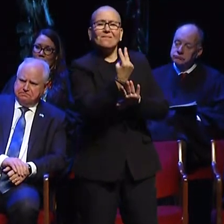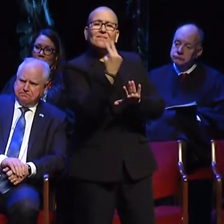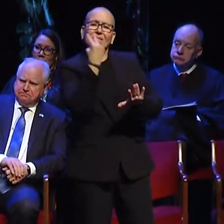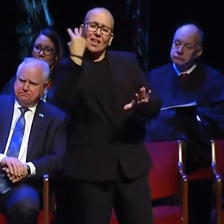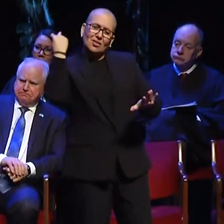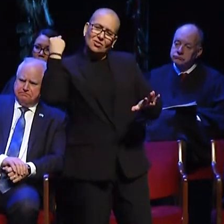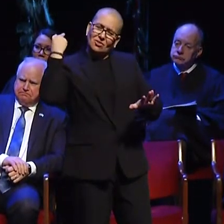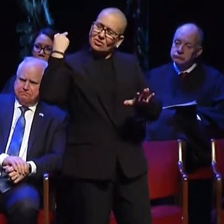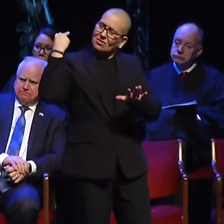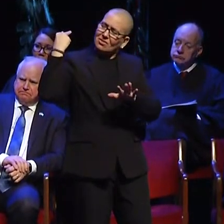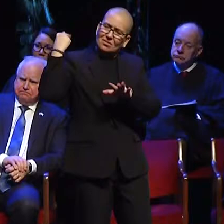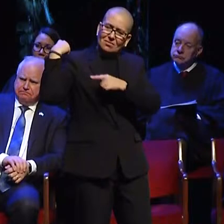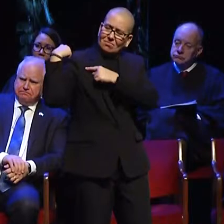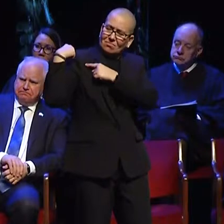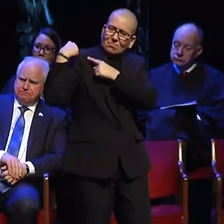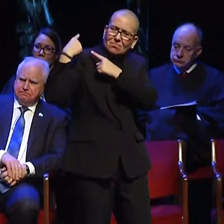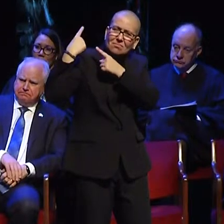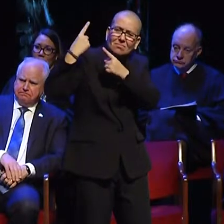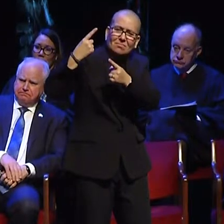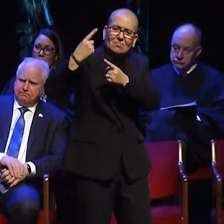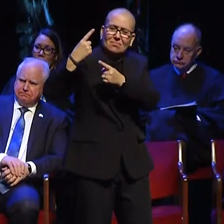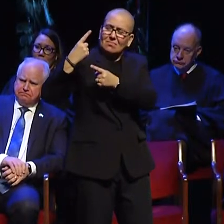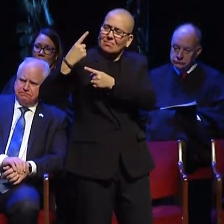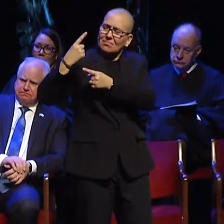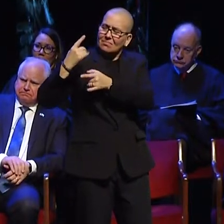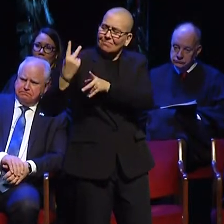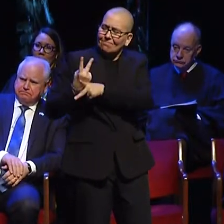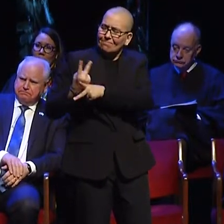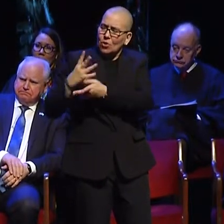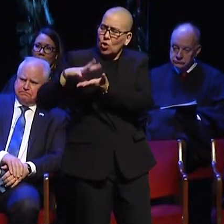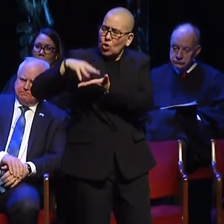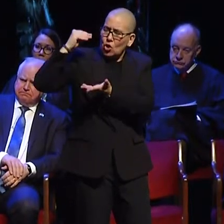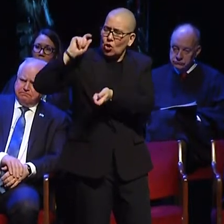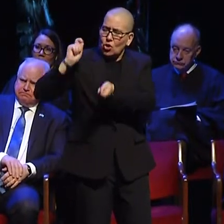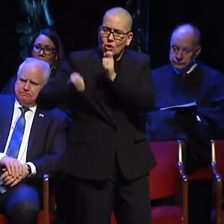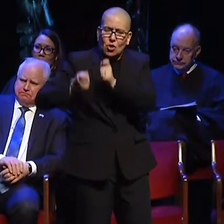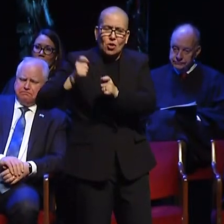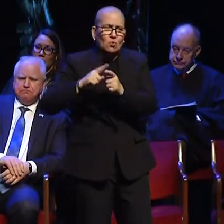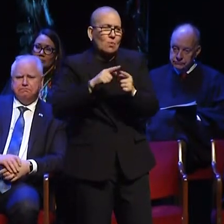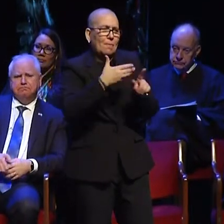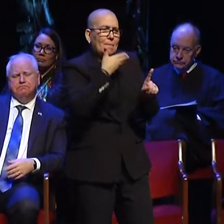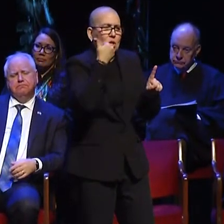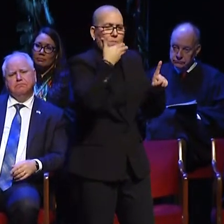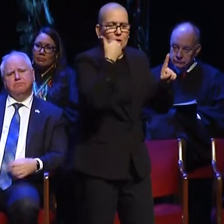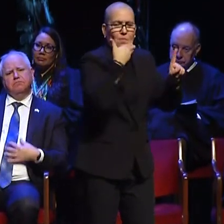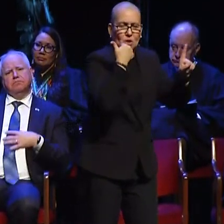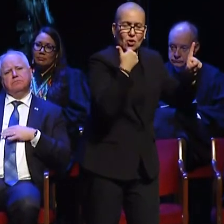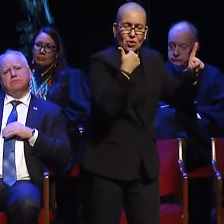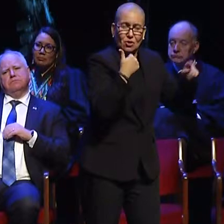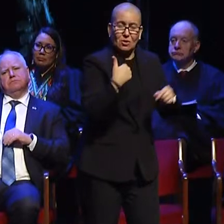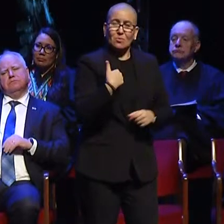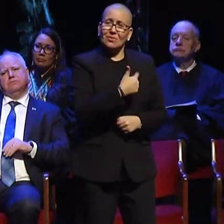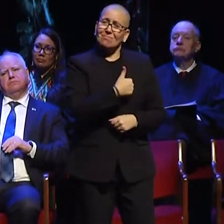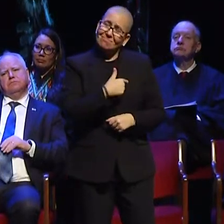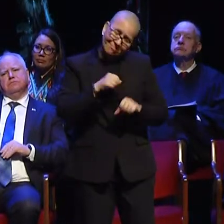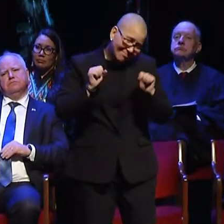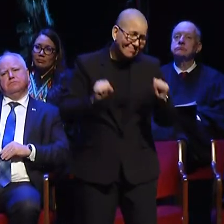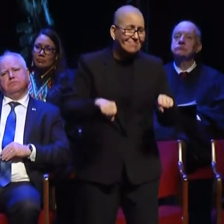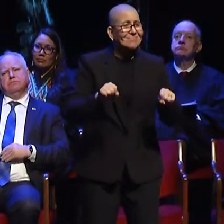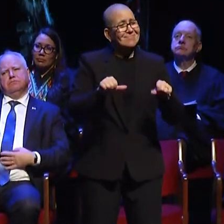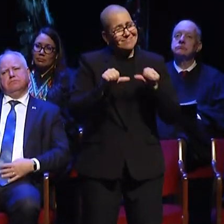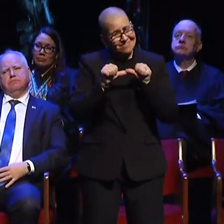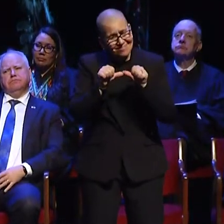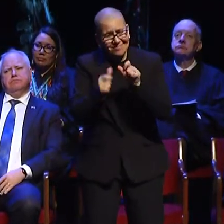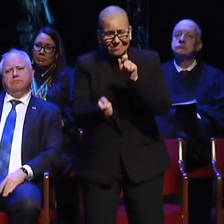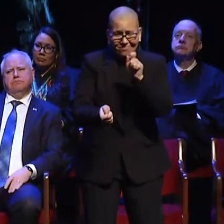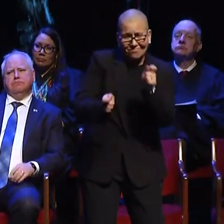create and continue. We have an opportunity to continue shaping a government that works across